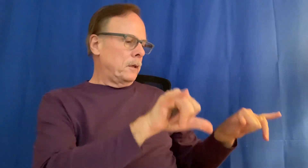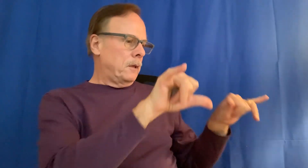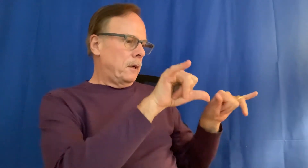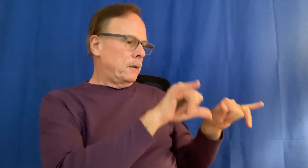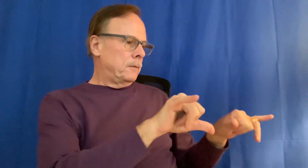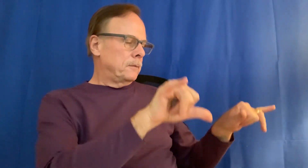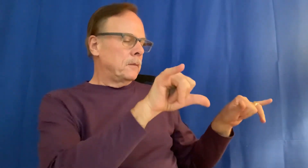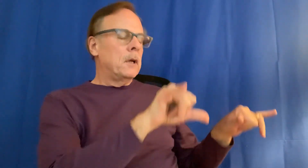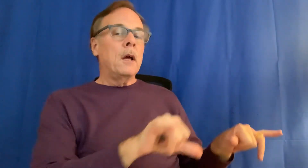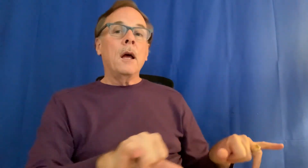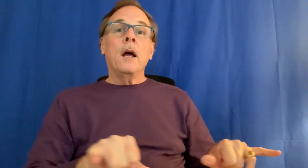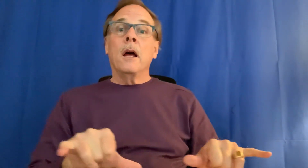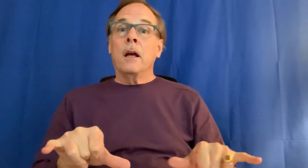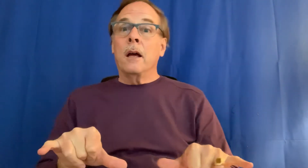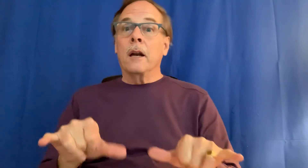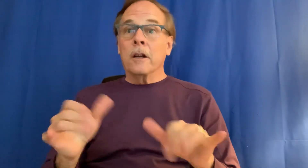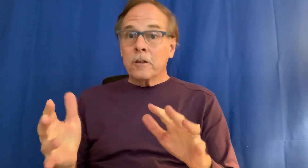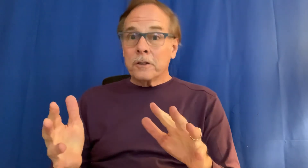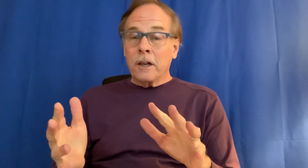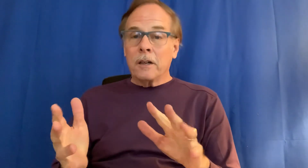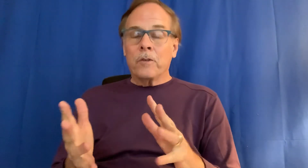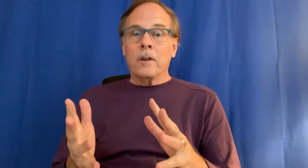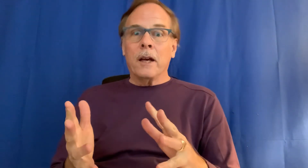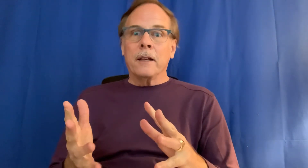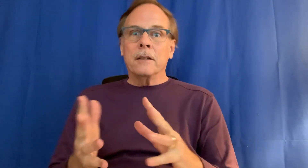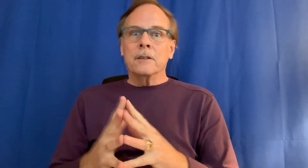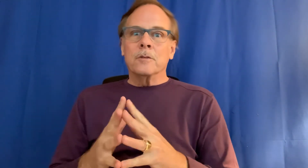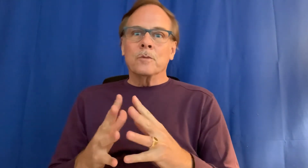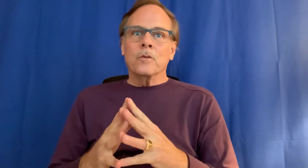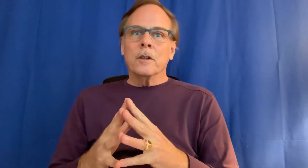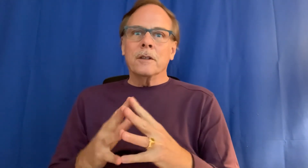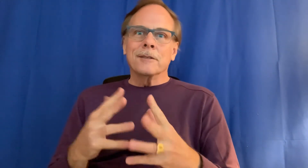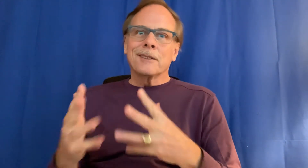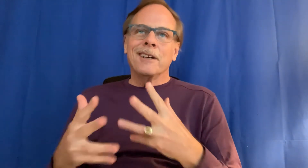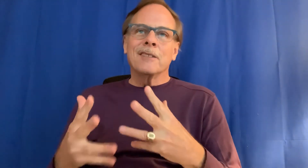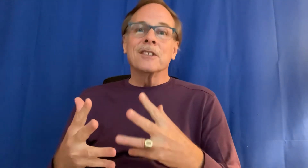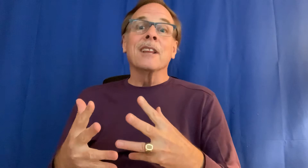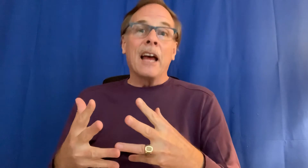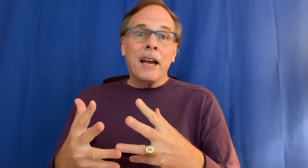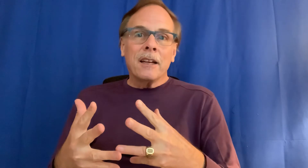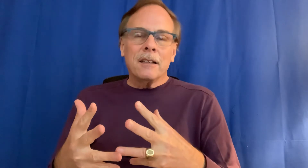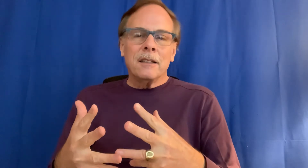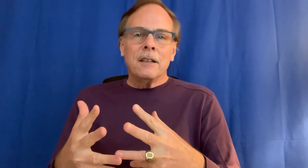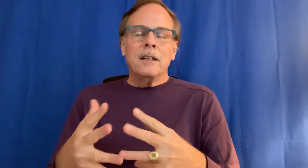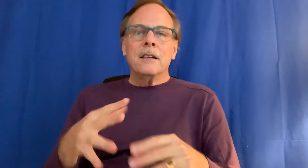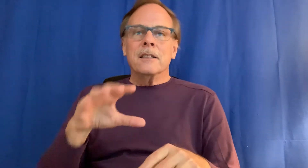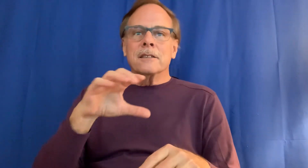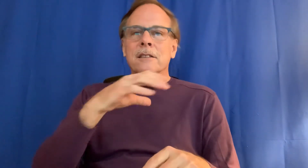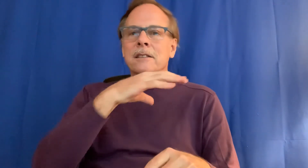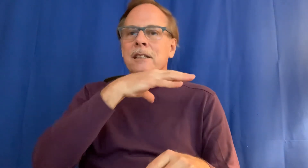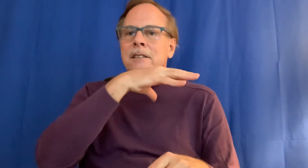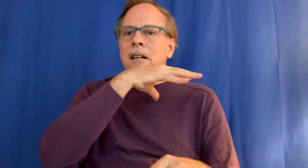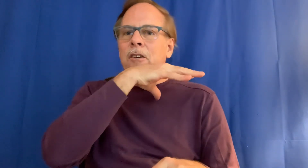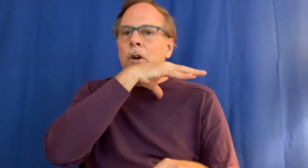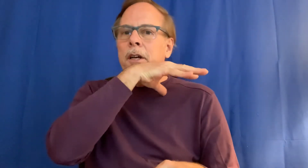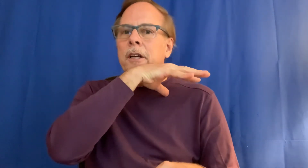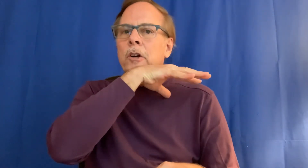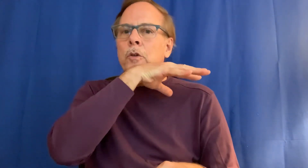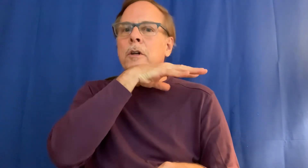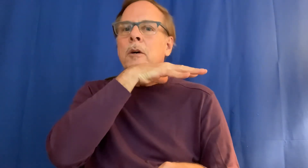that. Another sign for that is kind of slang, is this sign right here. You come with